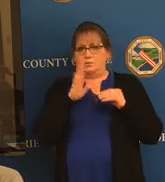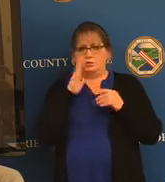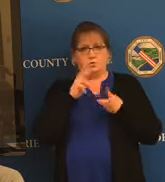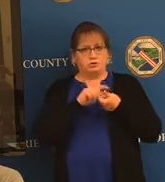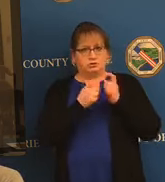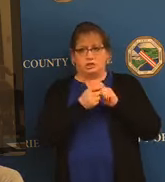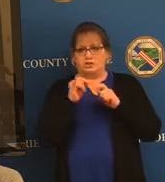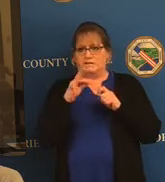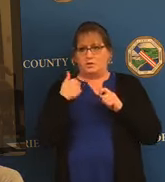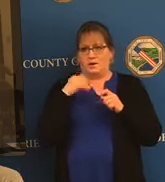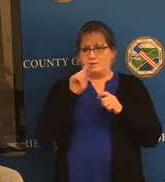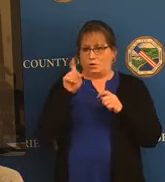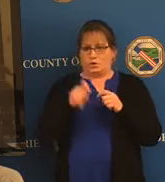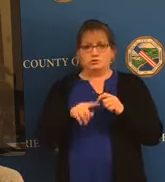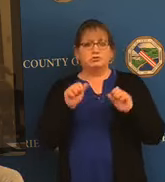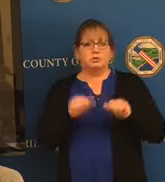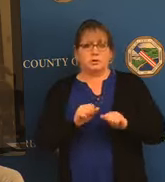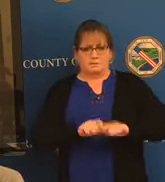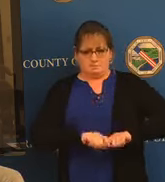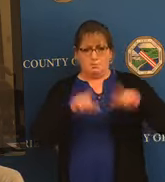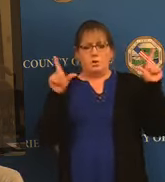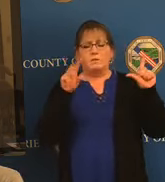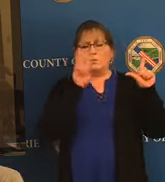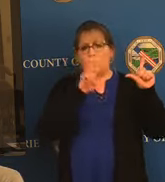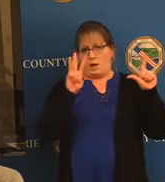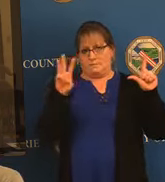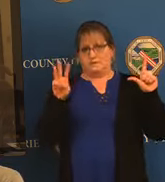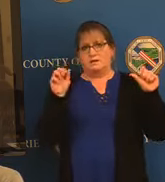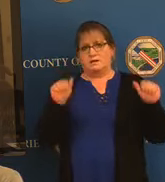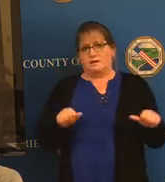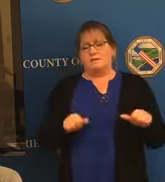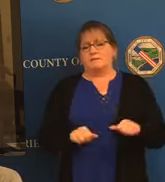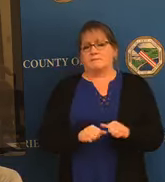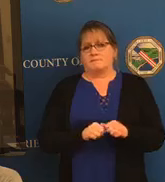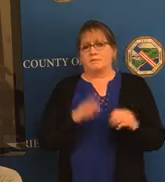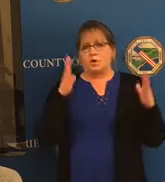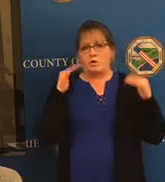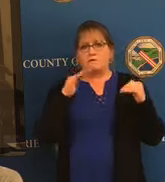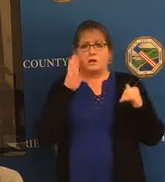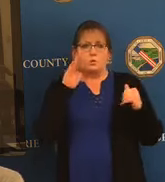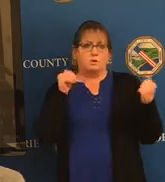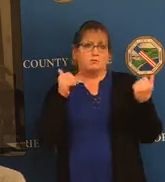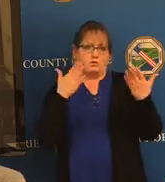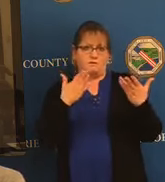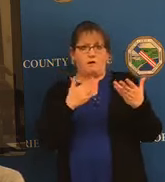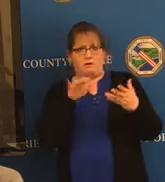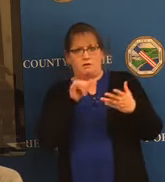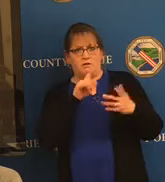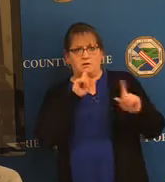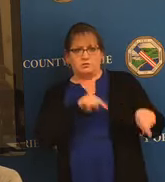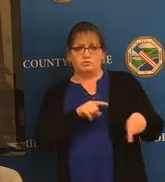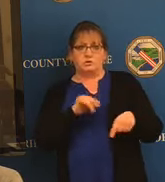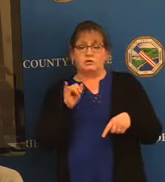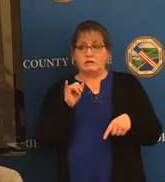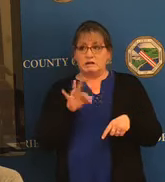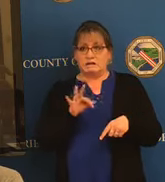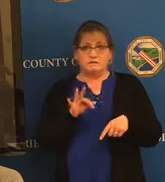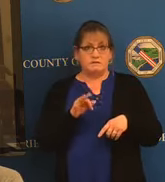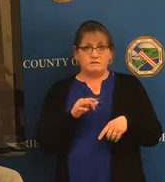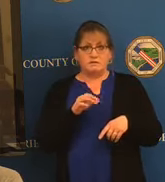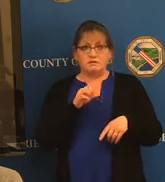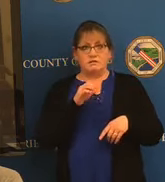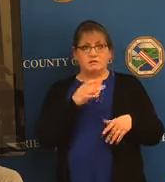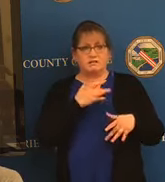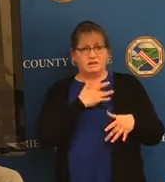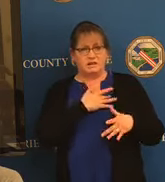have any particular questions, you can go to that, and we will hopefully provide you the answer to it. If you're not feeling